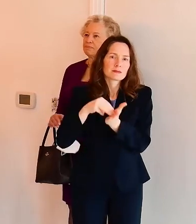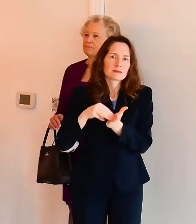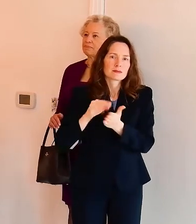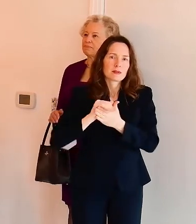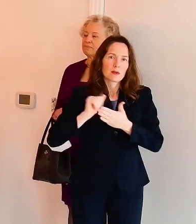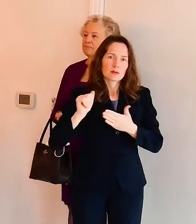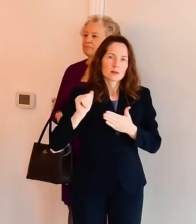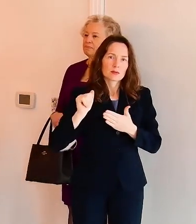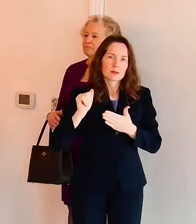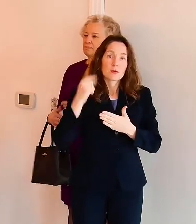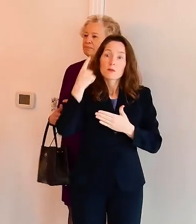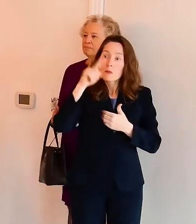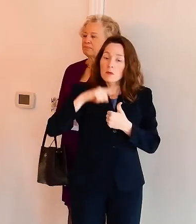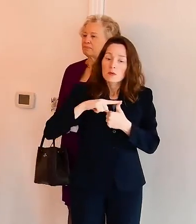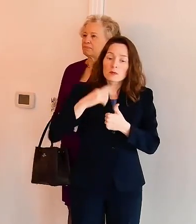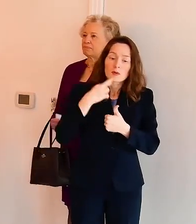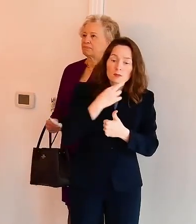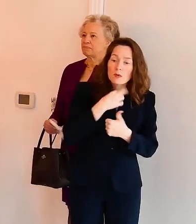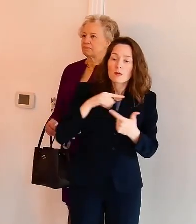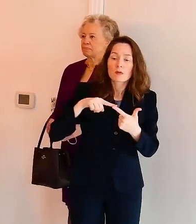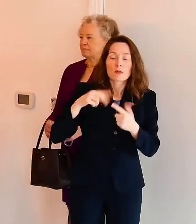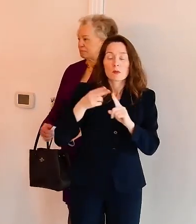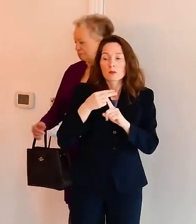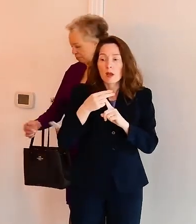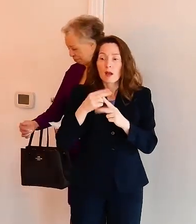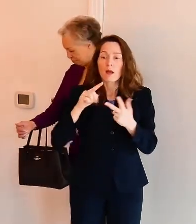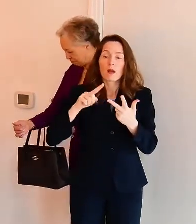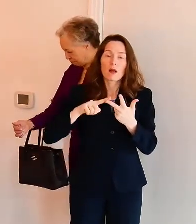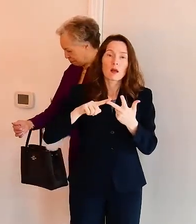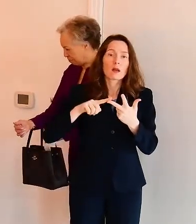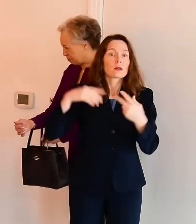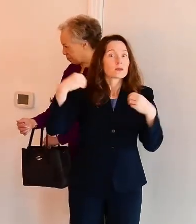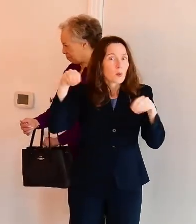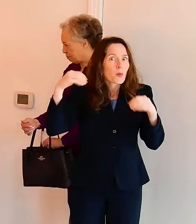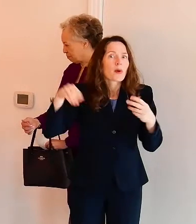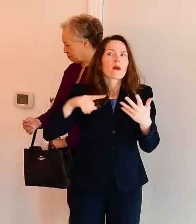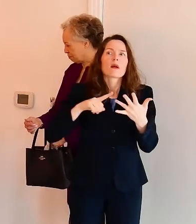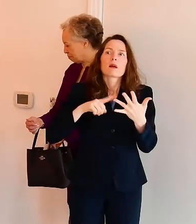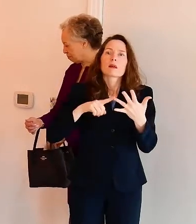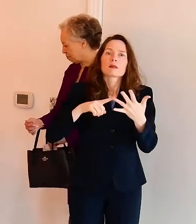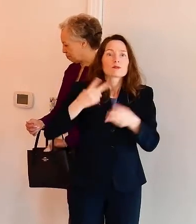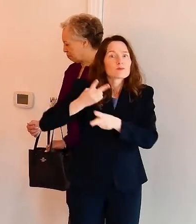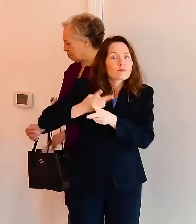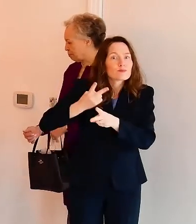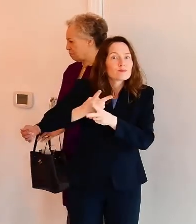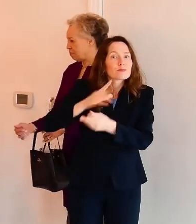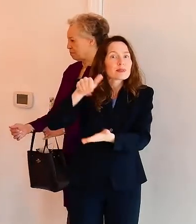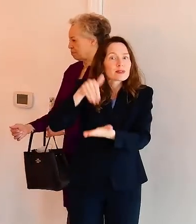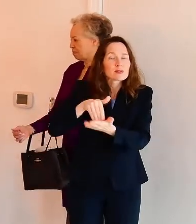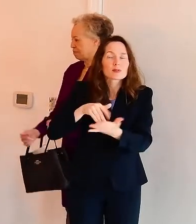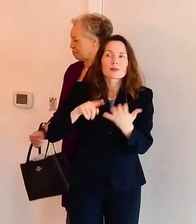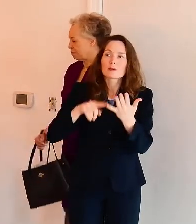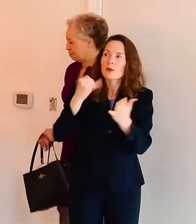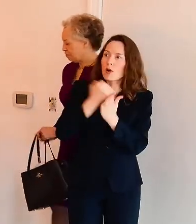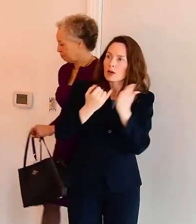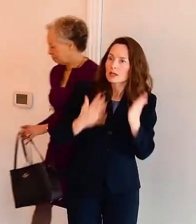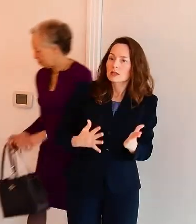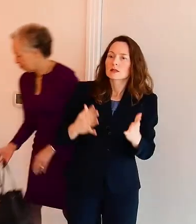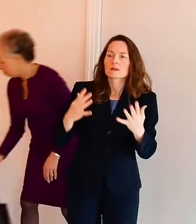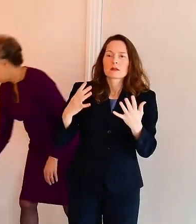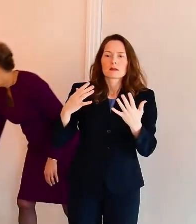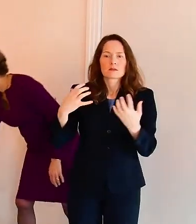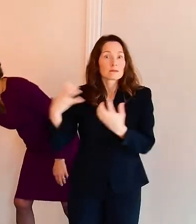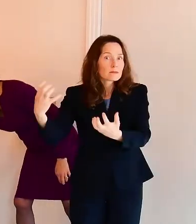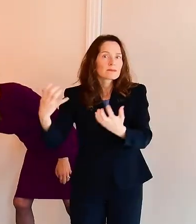restaurants, hotels, retail stores, childcare providers, artists, venues, and many